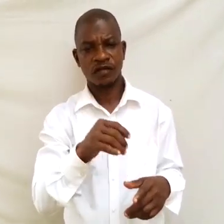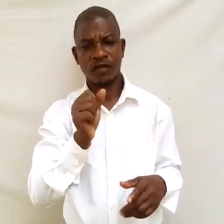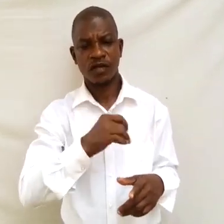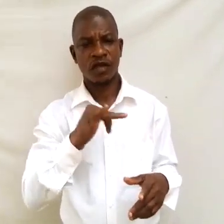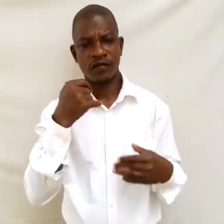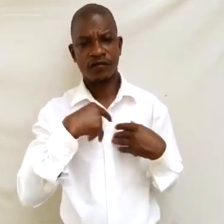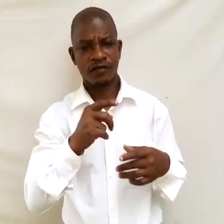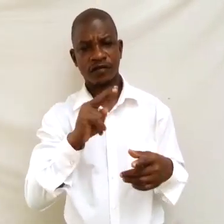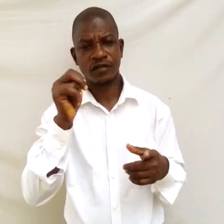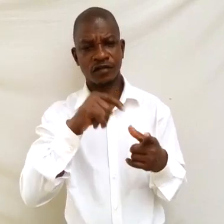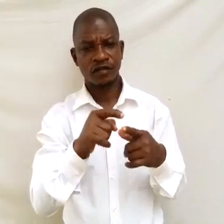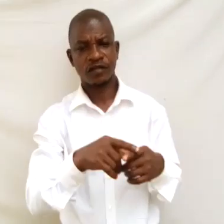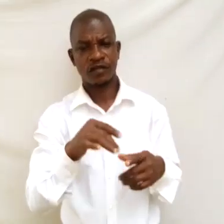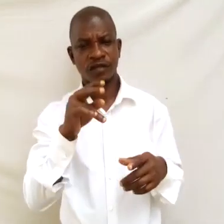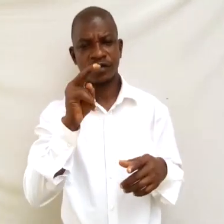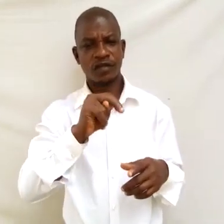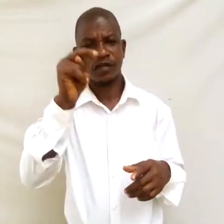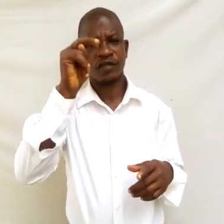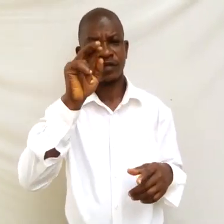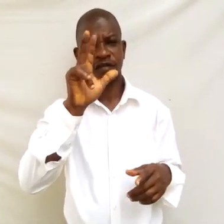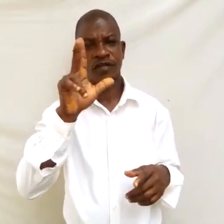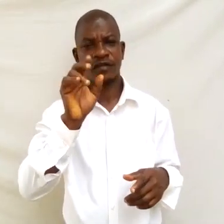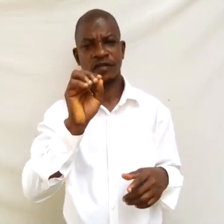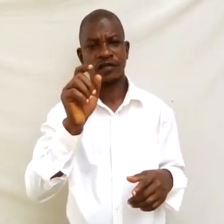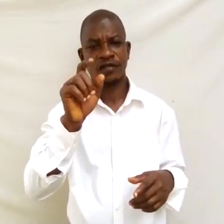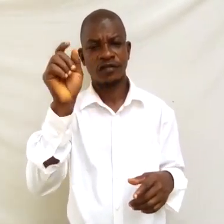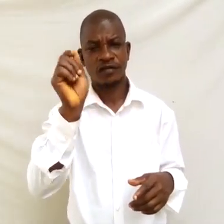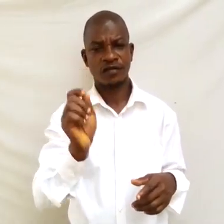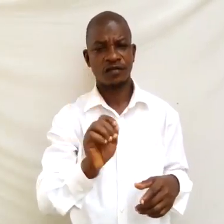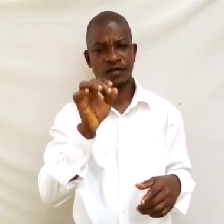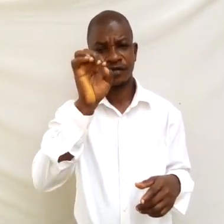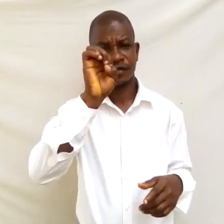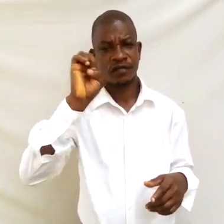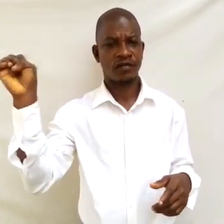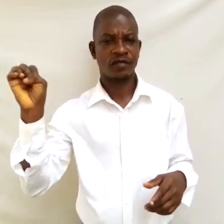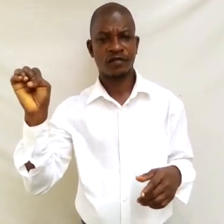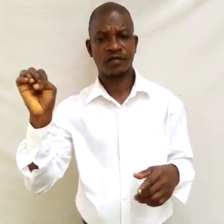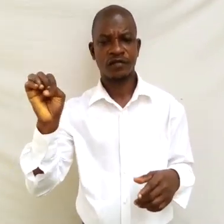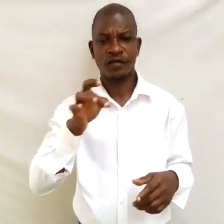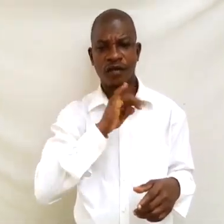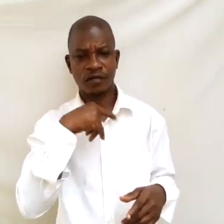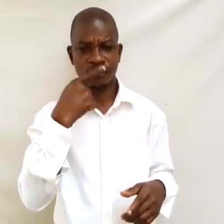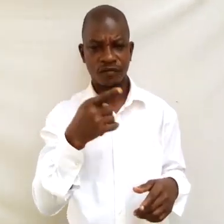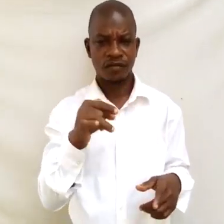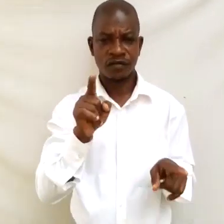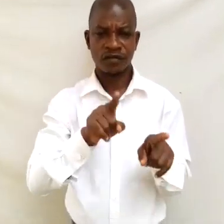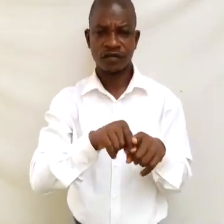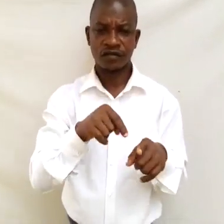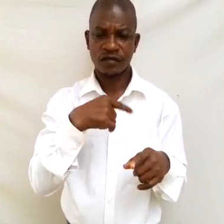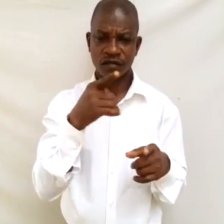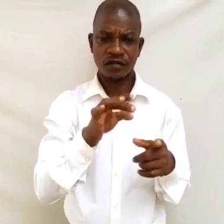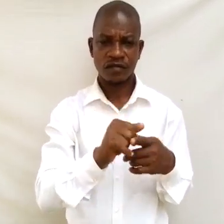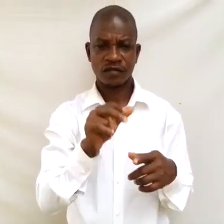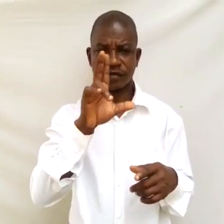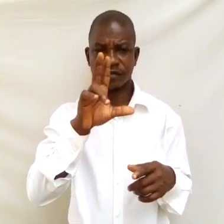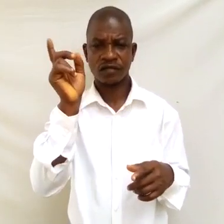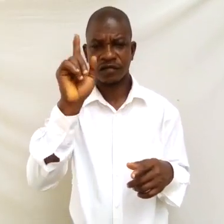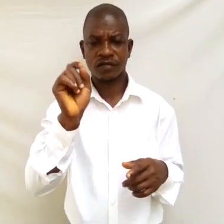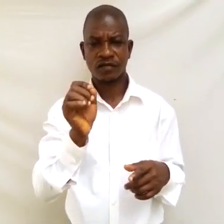as N 30 degrees east, but pronouncing as 30 degrees